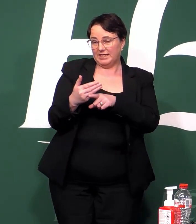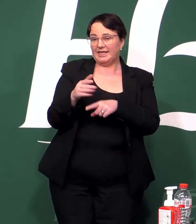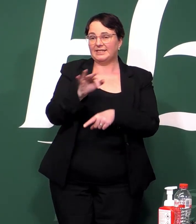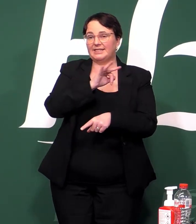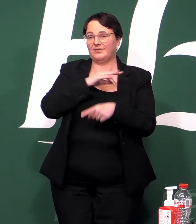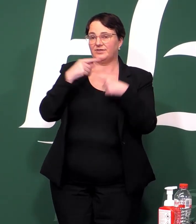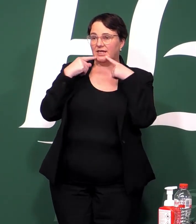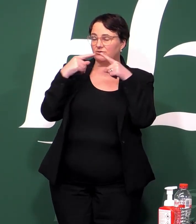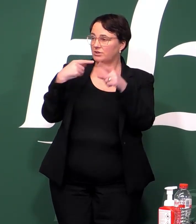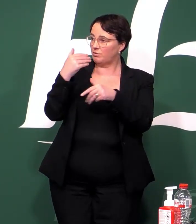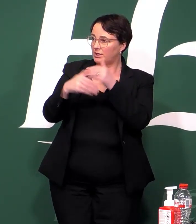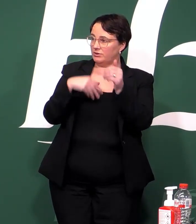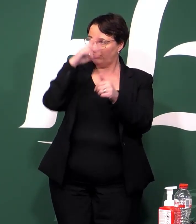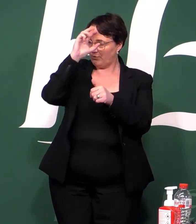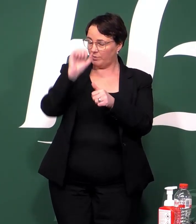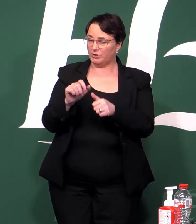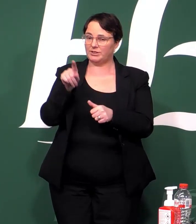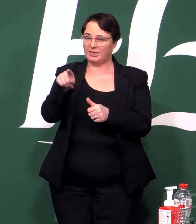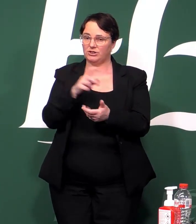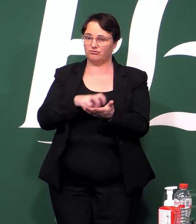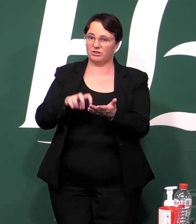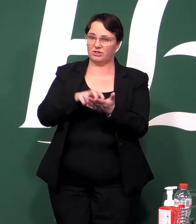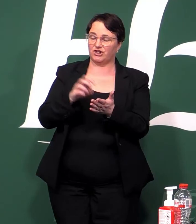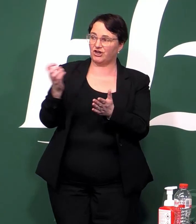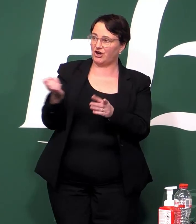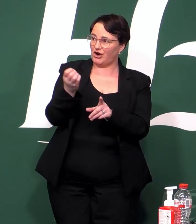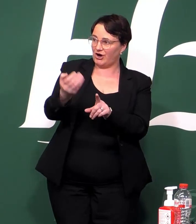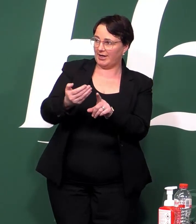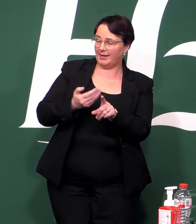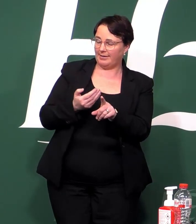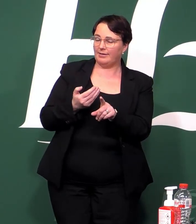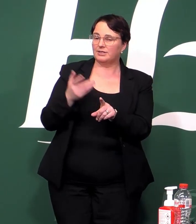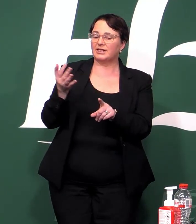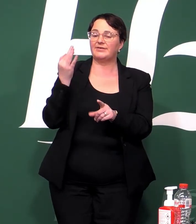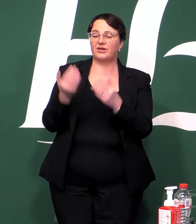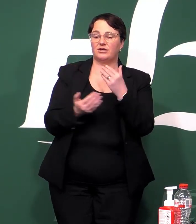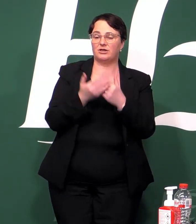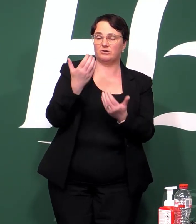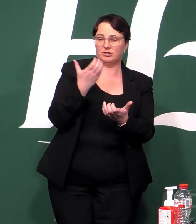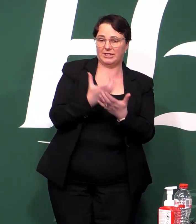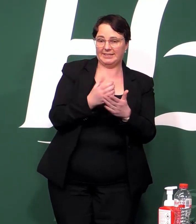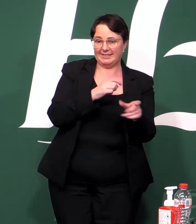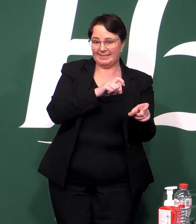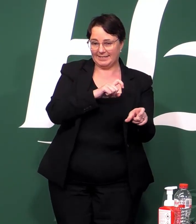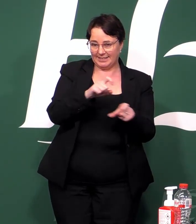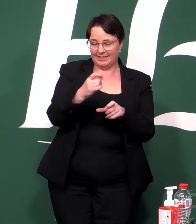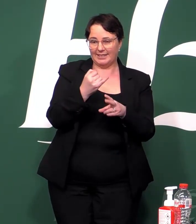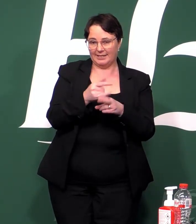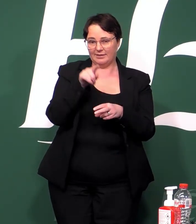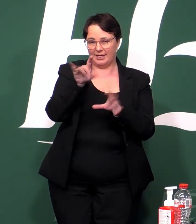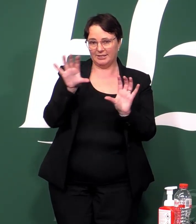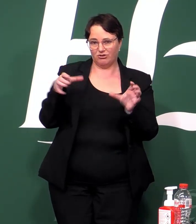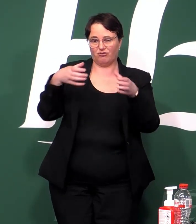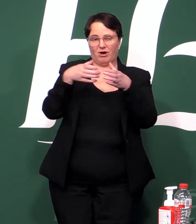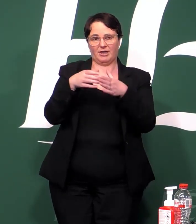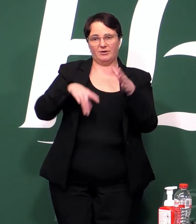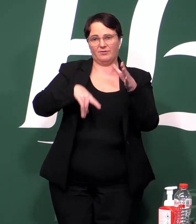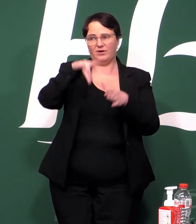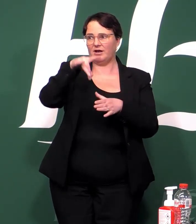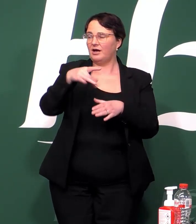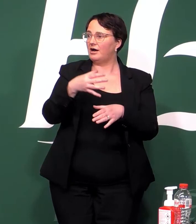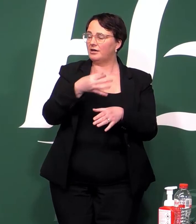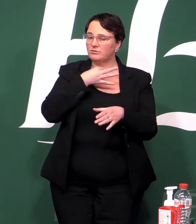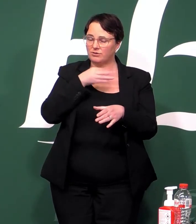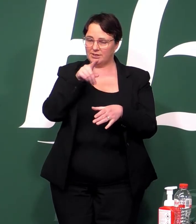self-declaration process, you might recall, so they just registered early. So again, if there's a young child that's still in that category, they can still register and they'll just be picked up as